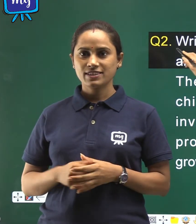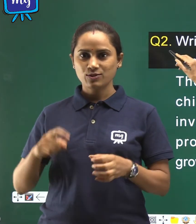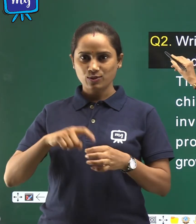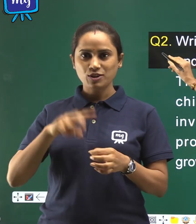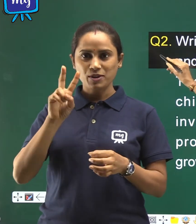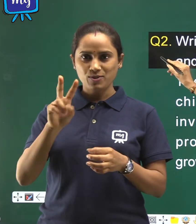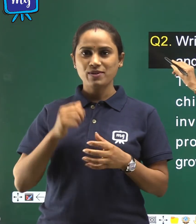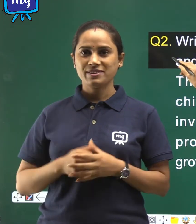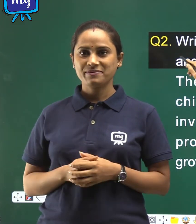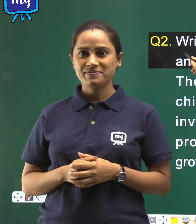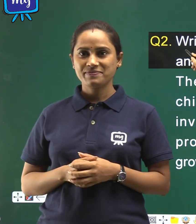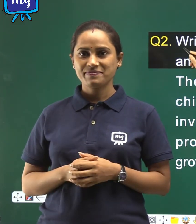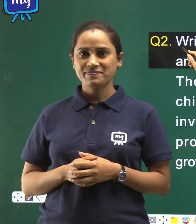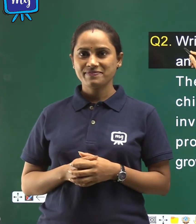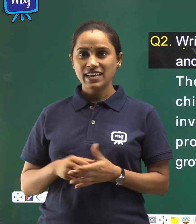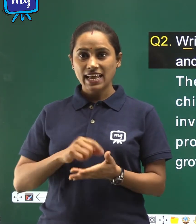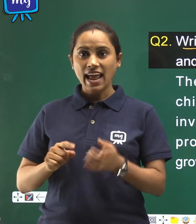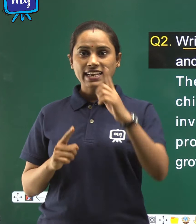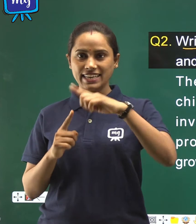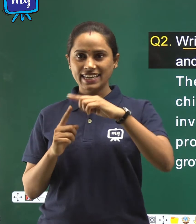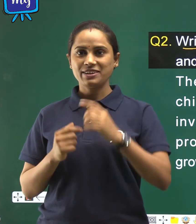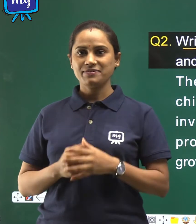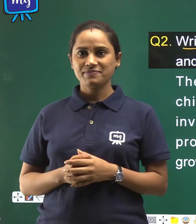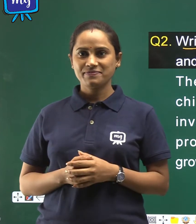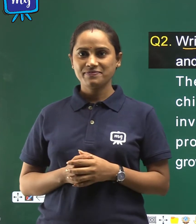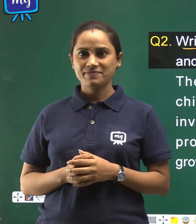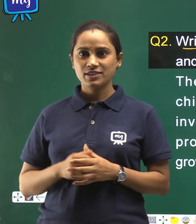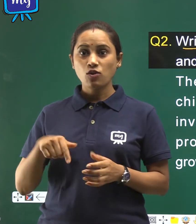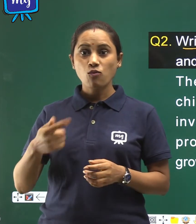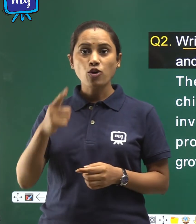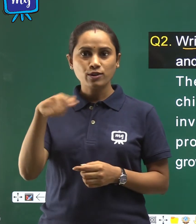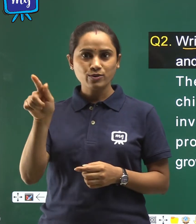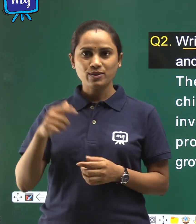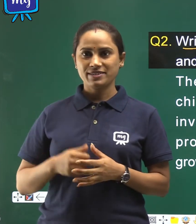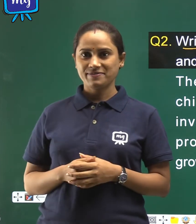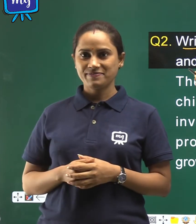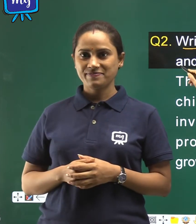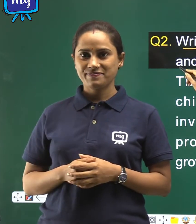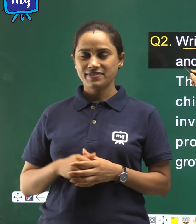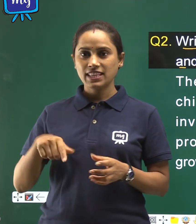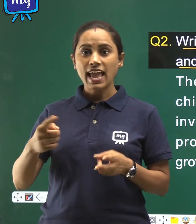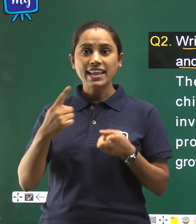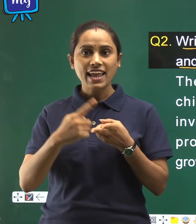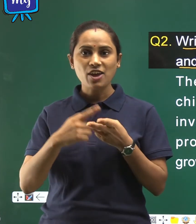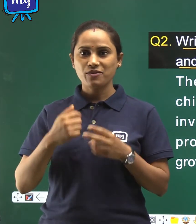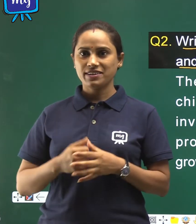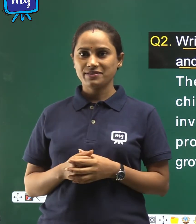Question number 2, write T for true and